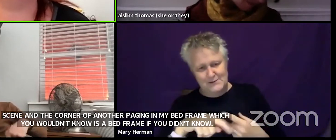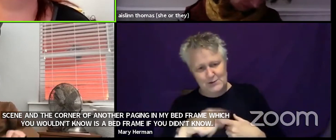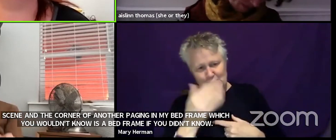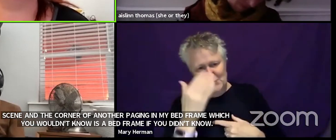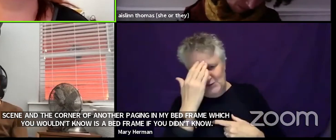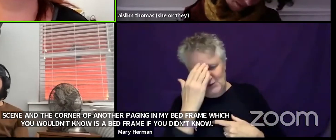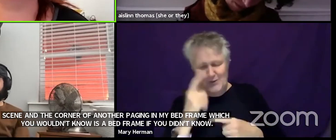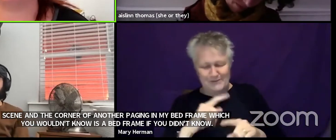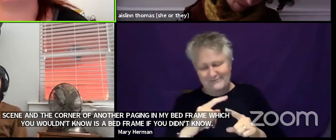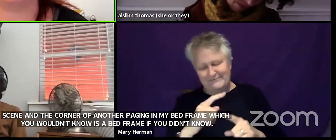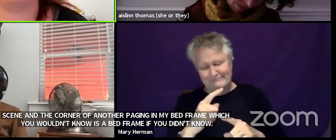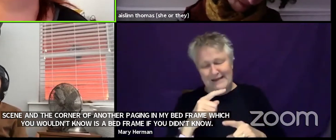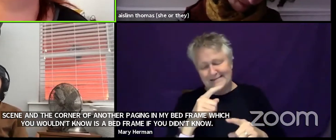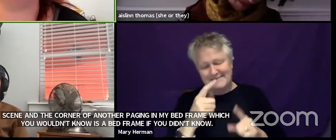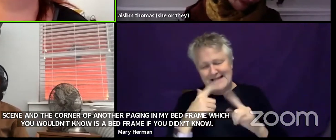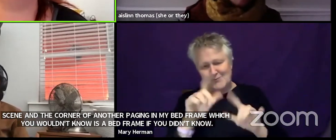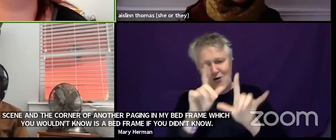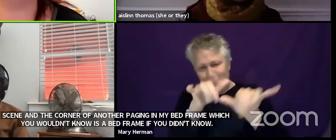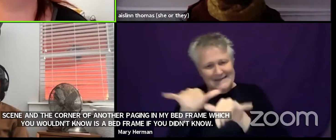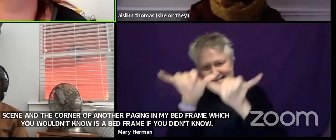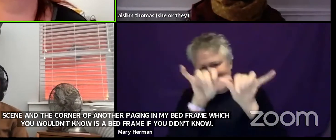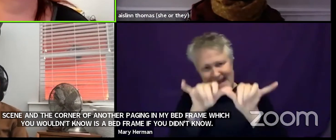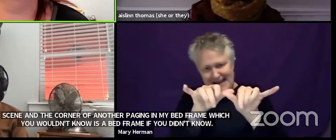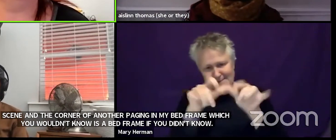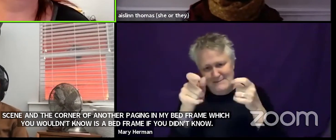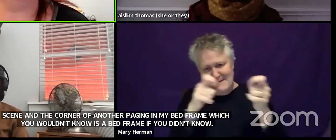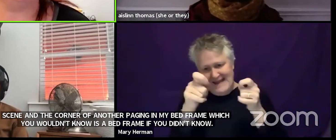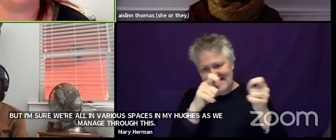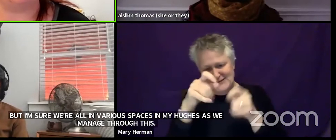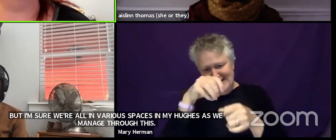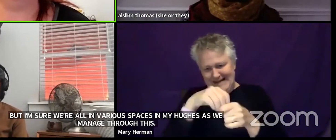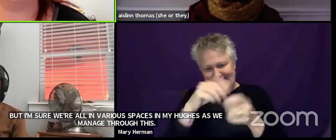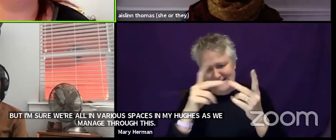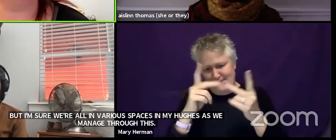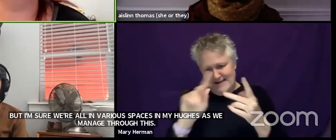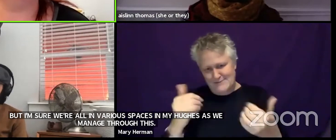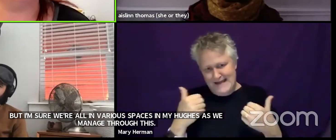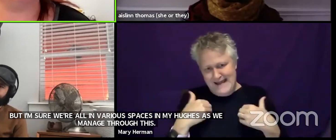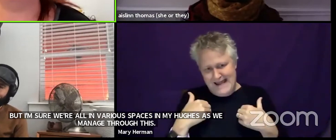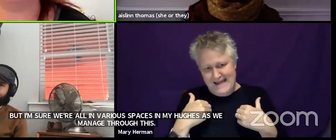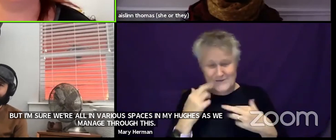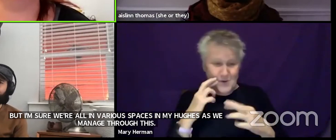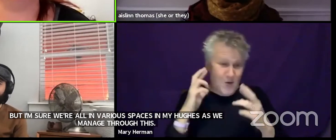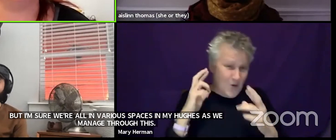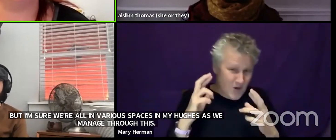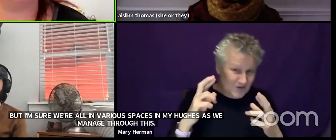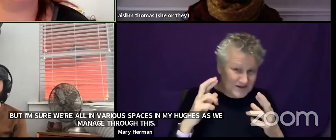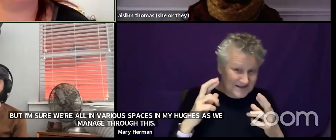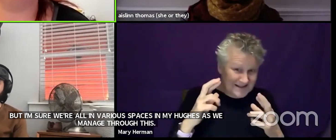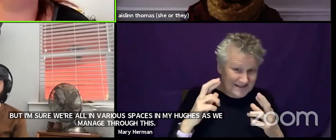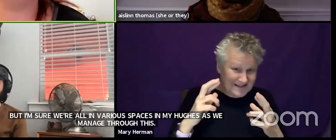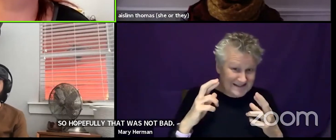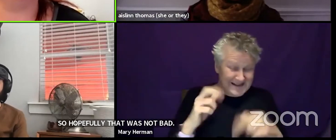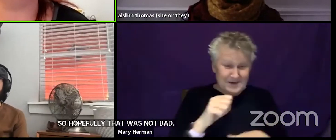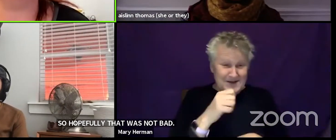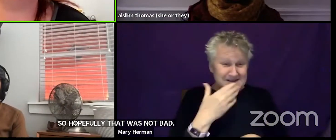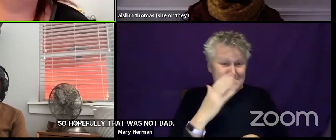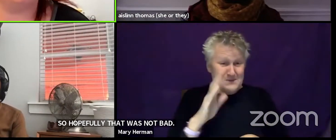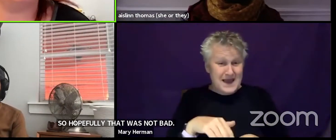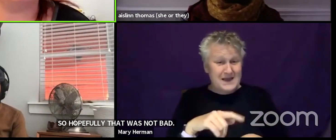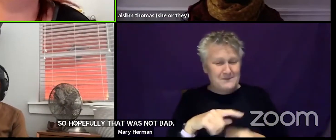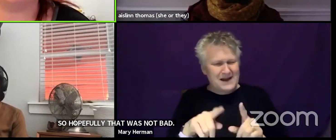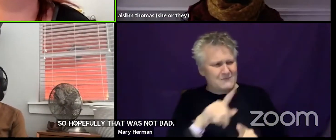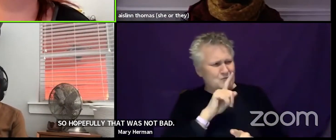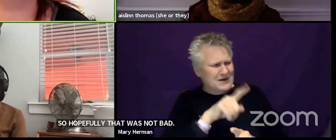we manage through this. So hopefully that was not bad, and I'm really going to try and incorporate that in the future.